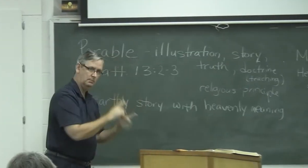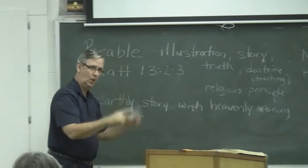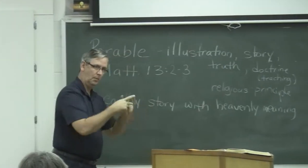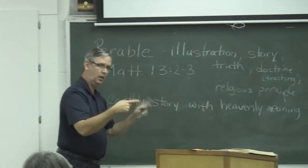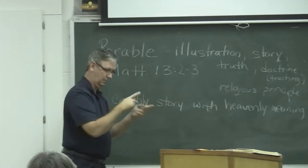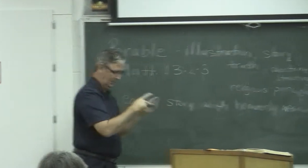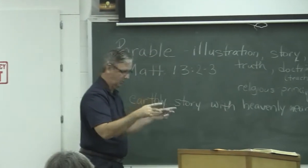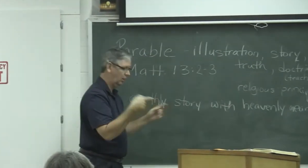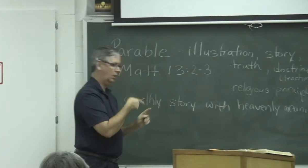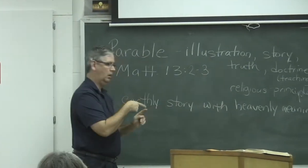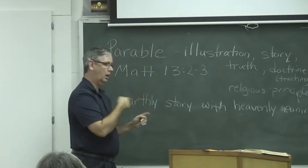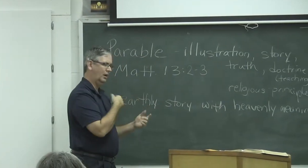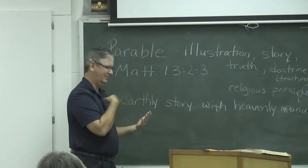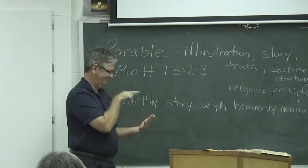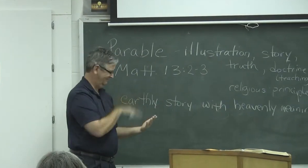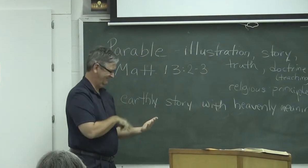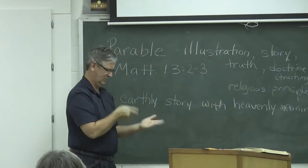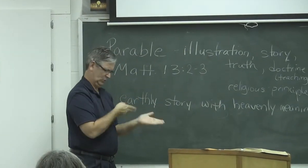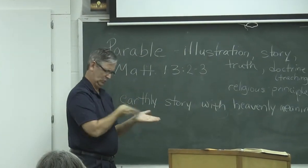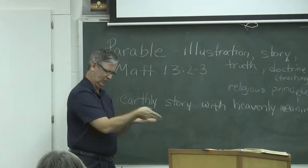The Bible has parables in it.